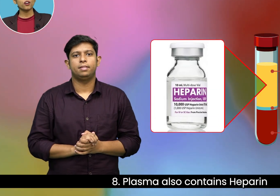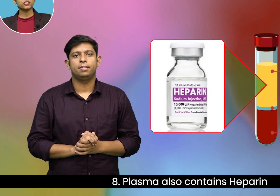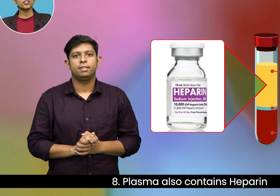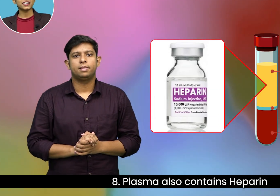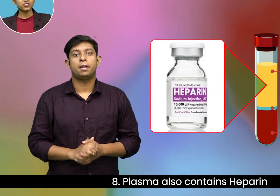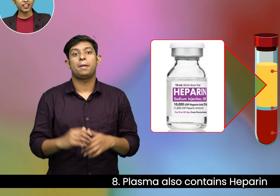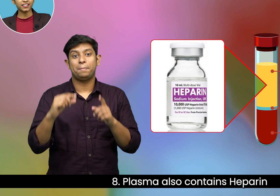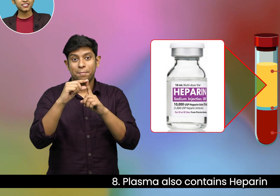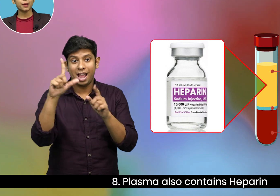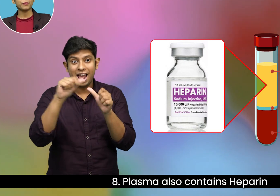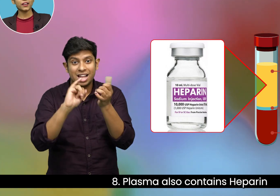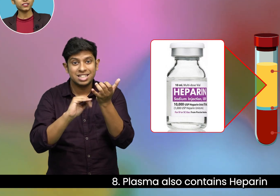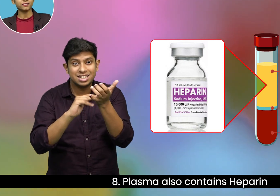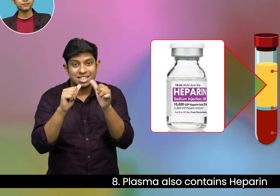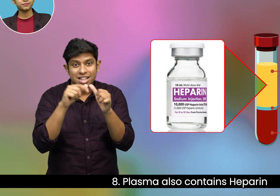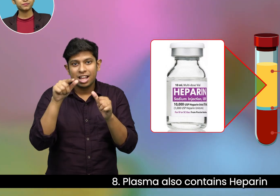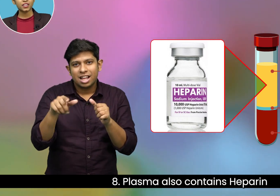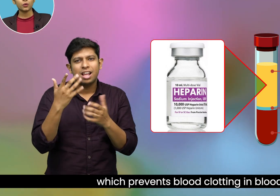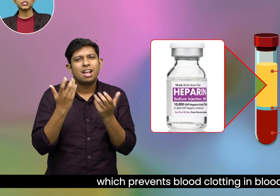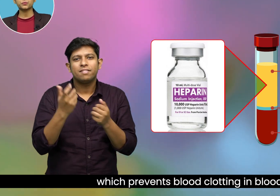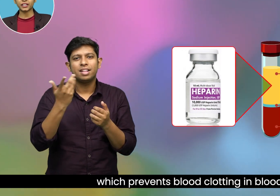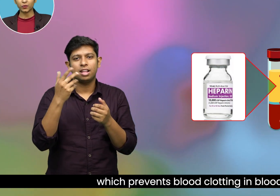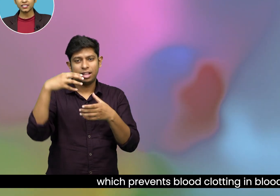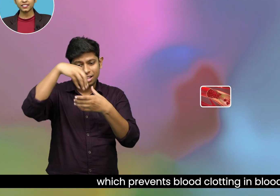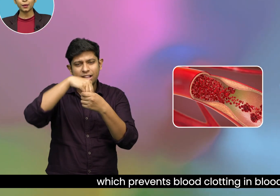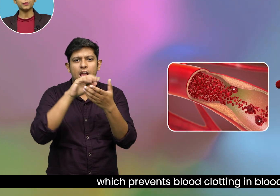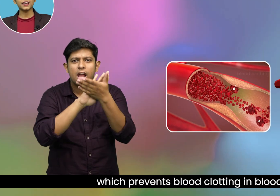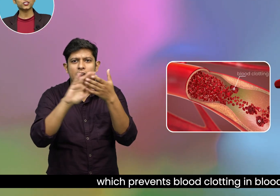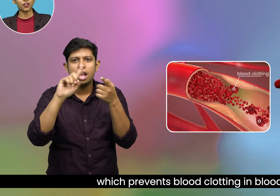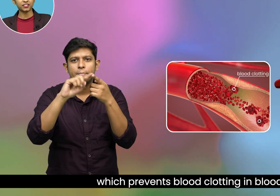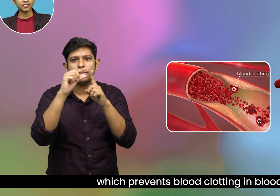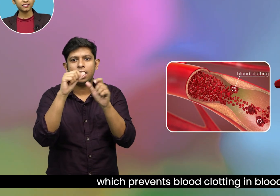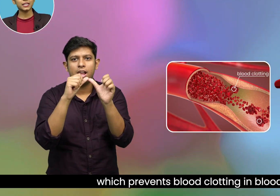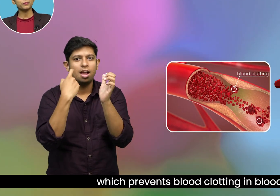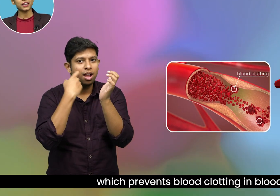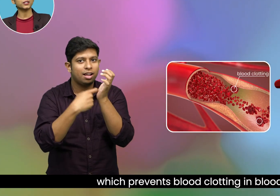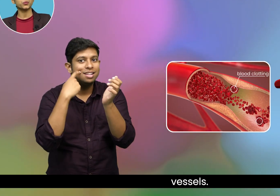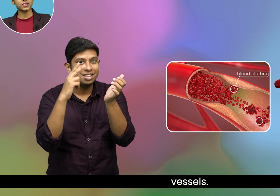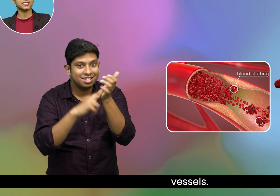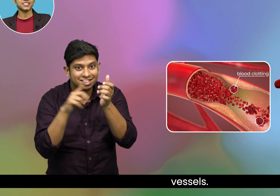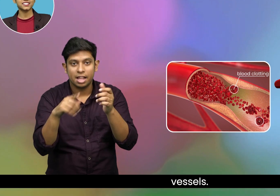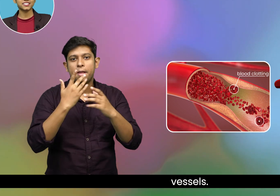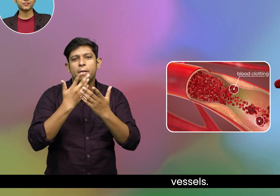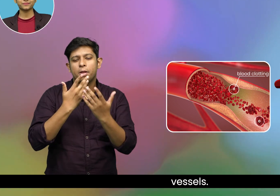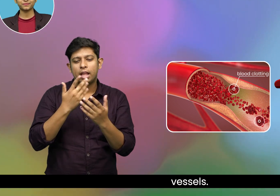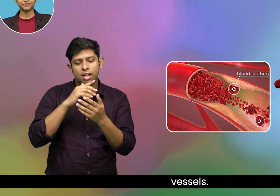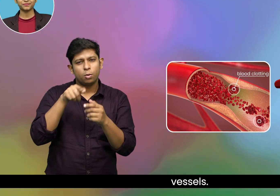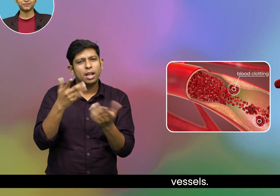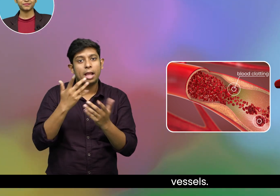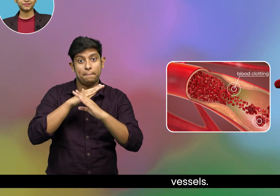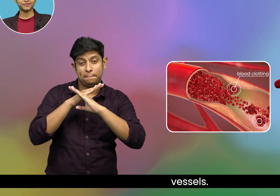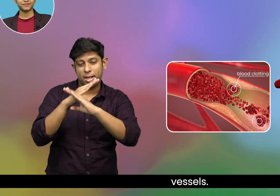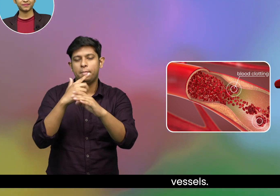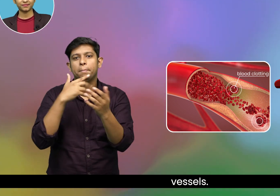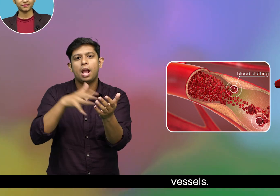Plasma also contains heparin, which prevents blood clotting in blood vessels.